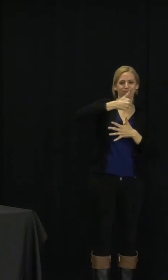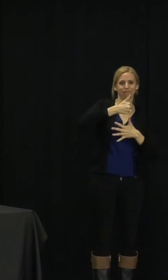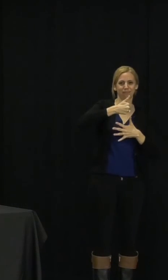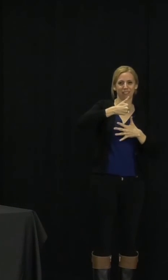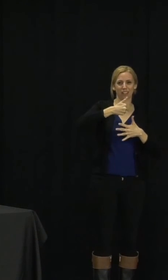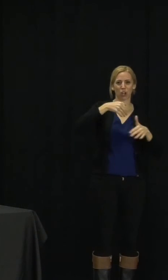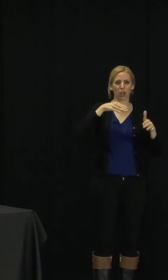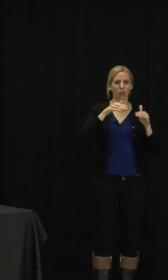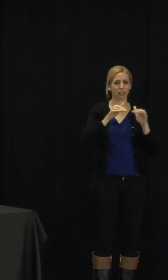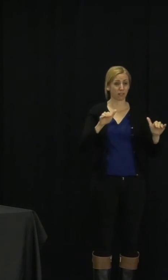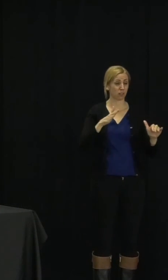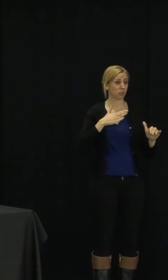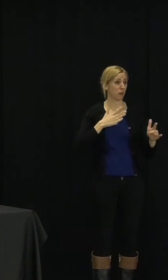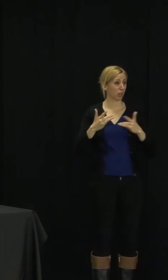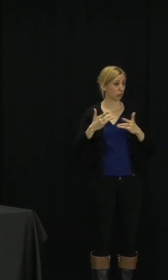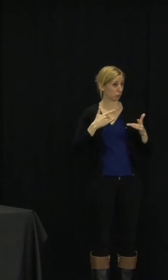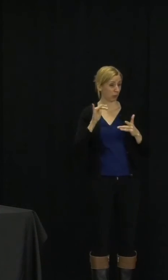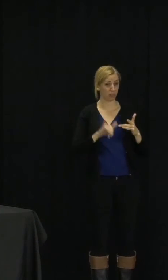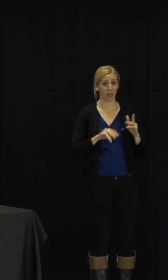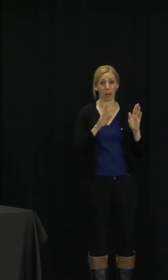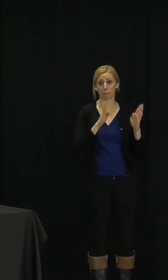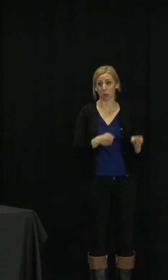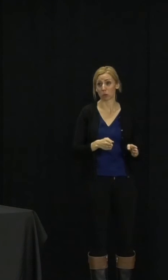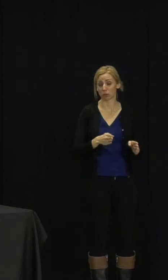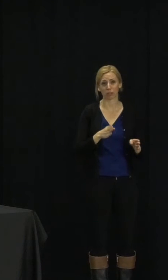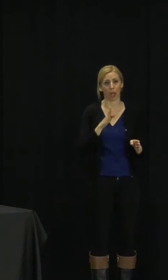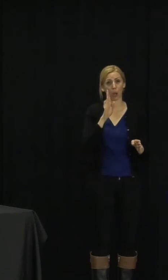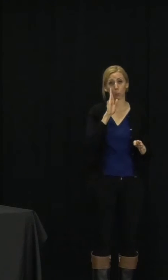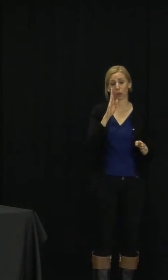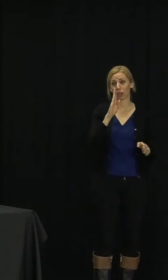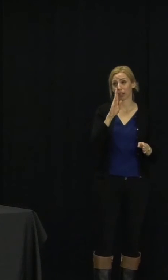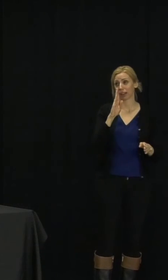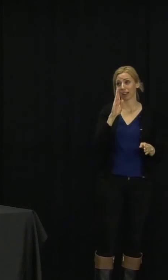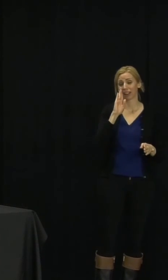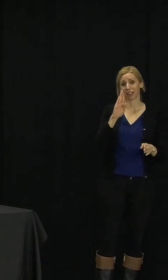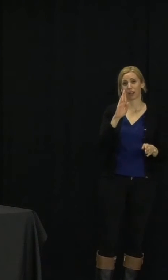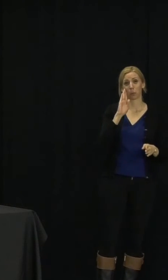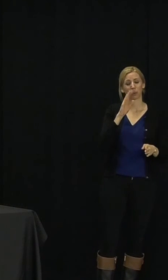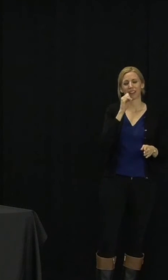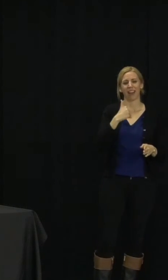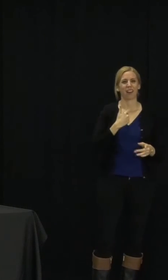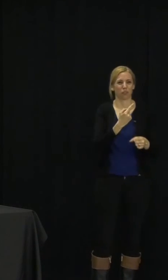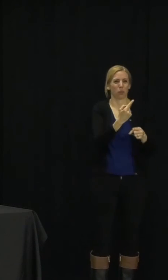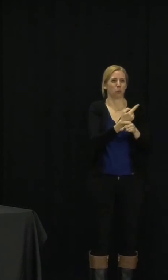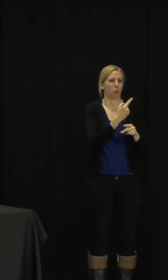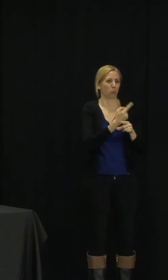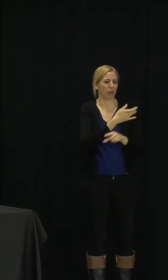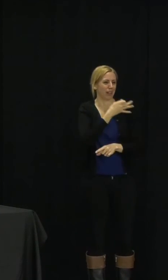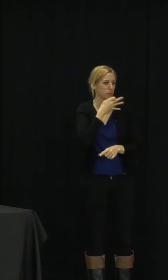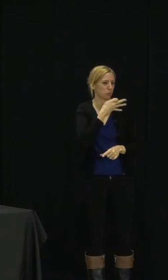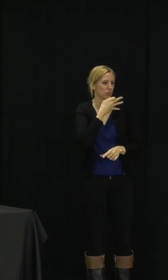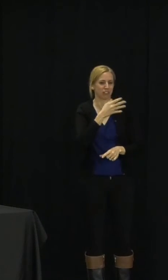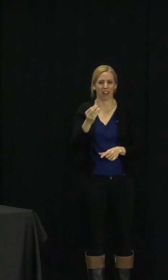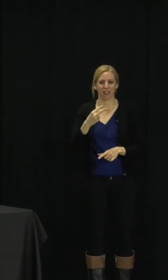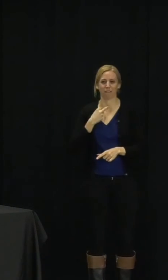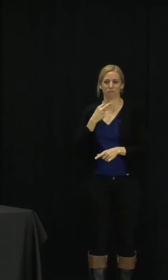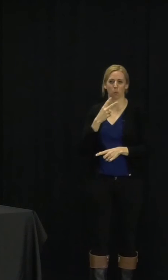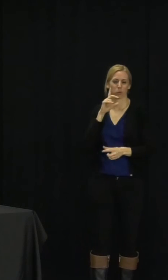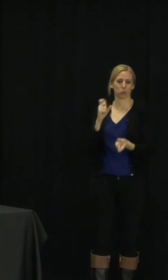PhD in Arts BS in order to have an entry-level position in this field it's really, really